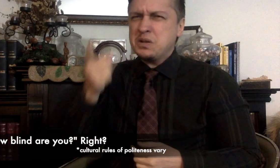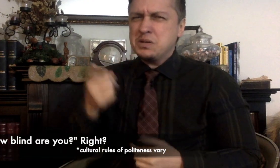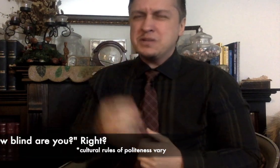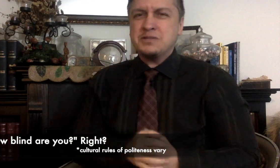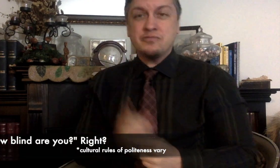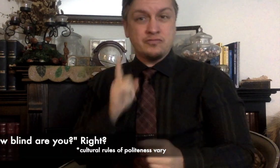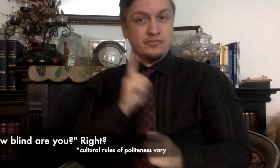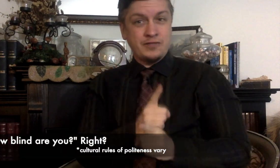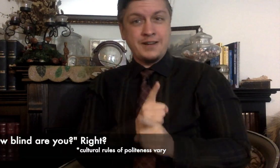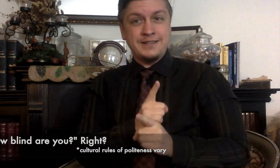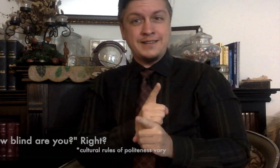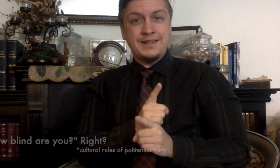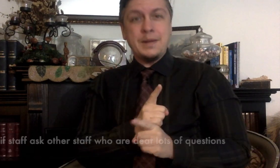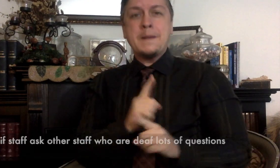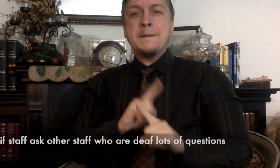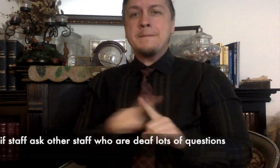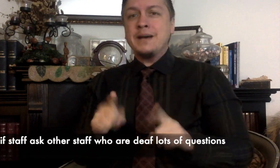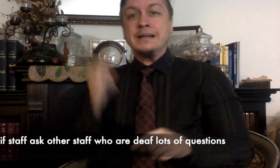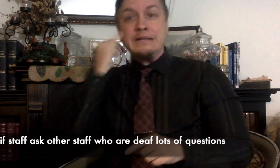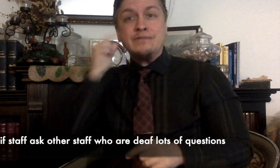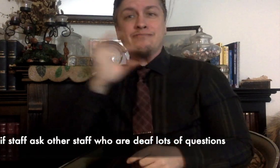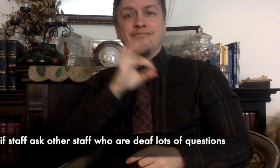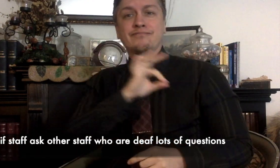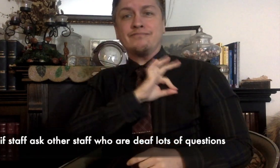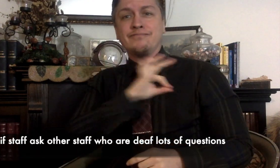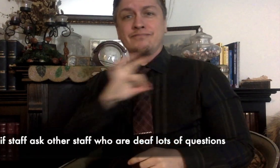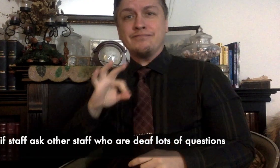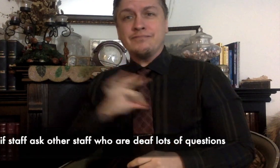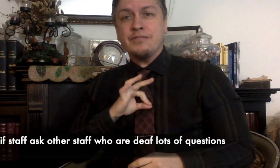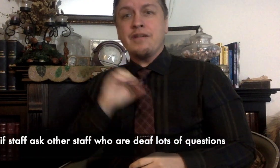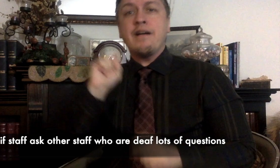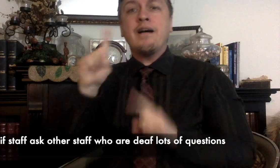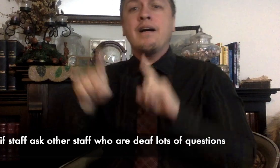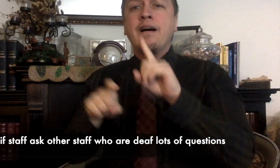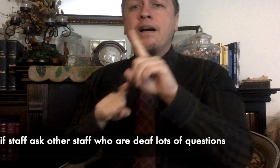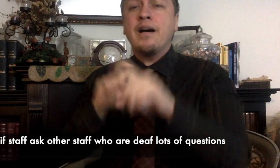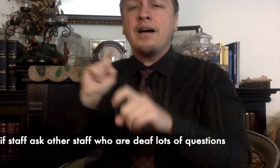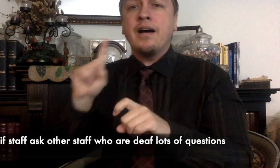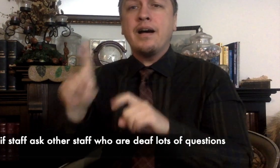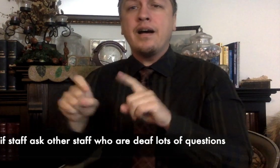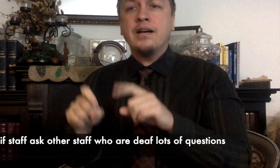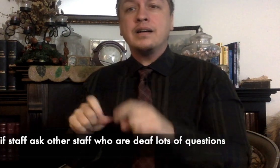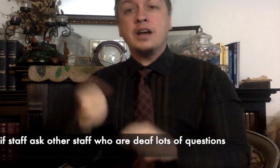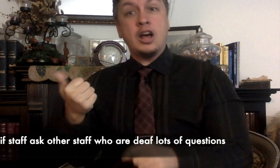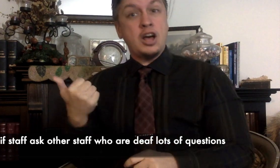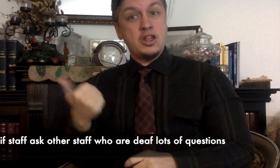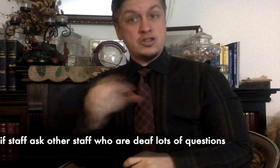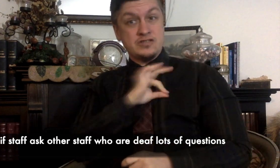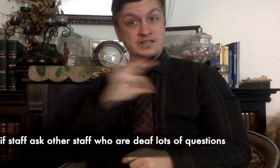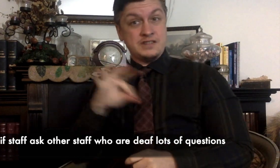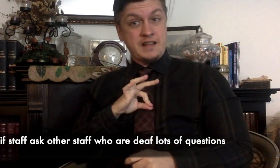How blind are you, right? But if staff ask other staff who are deaf lots of